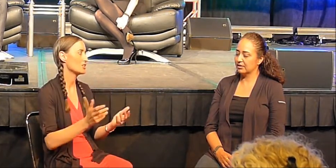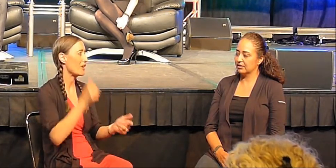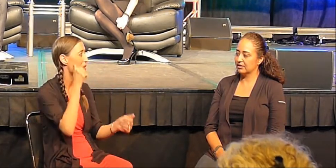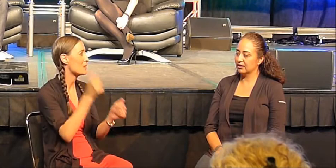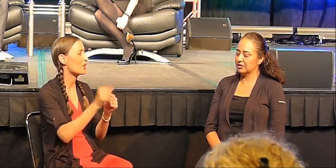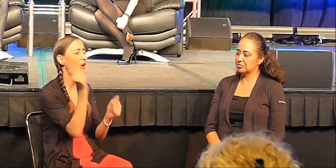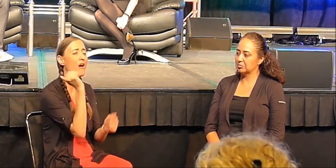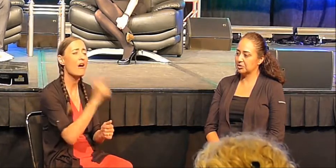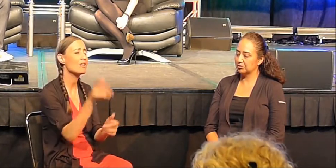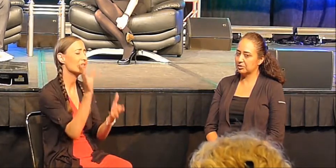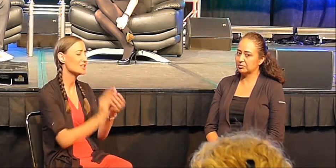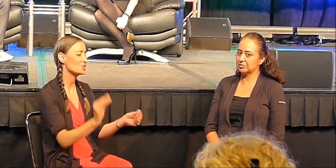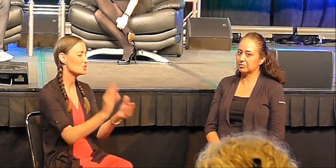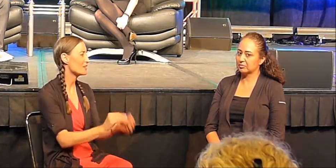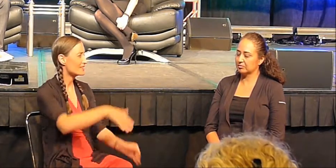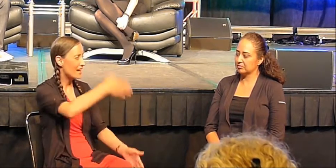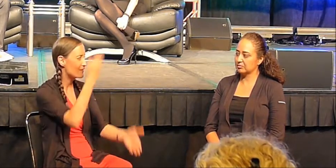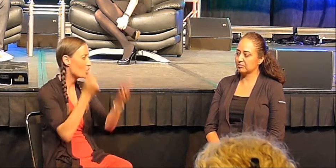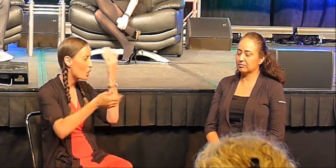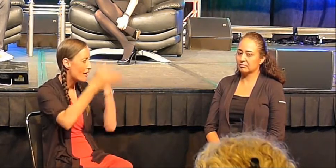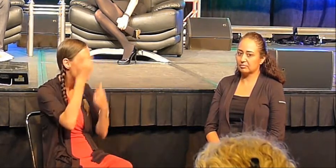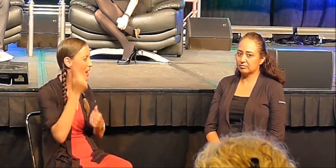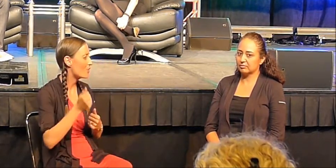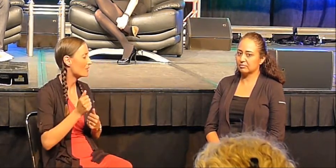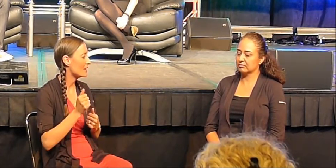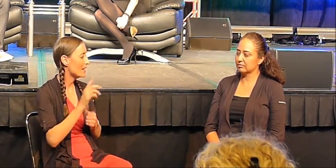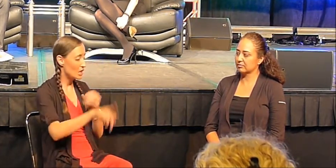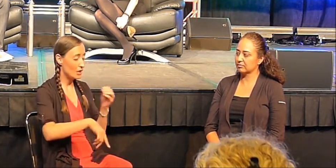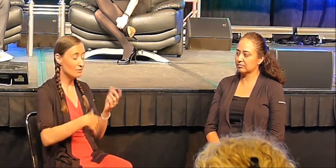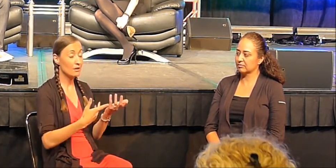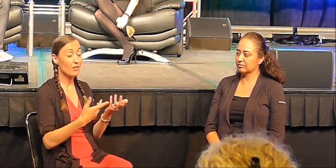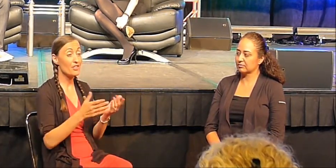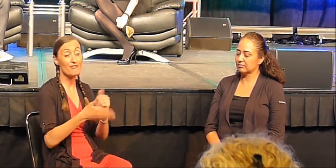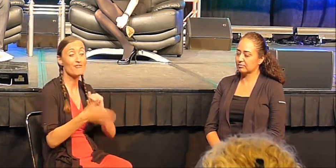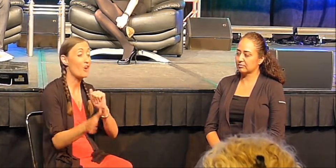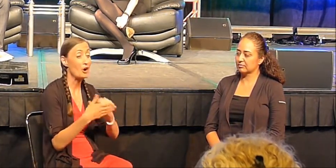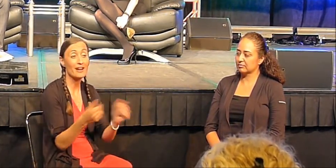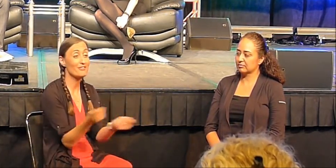all these stories that I'd forgotten about, including the fart and everything.